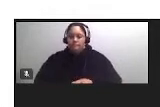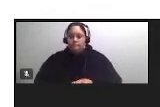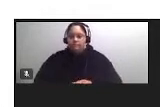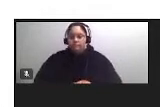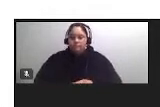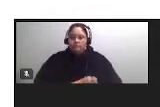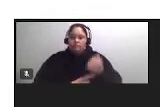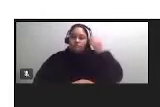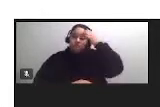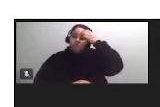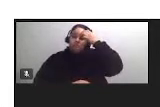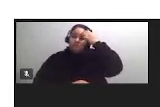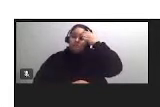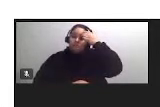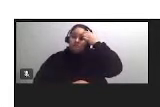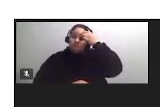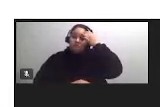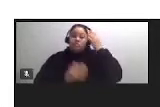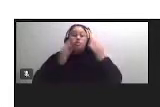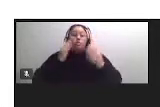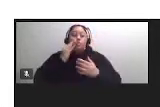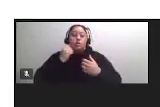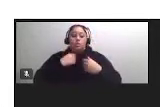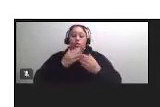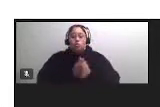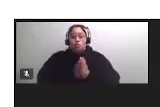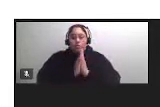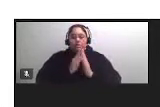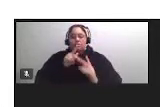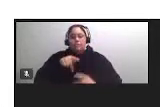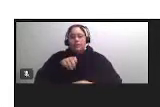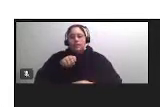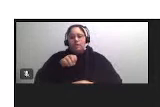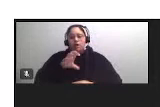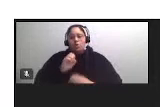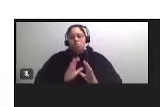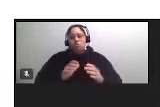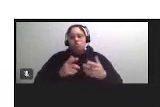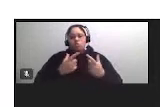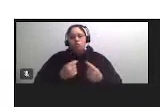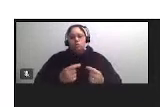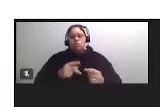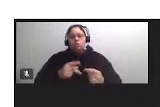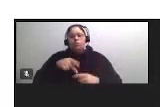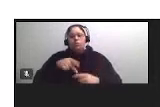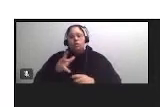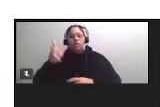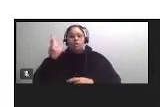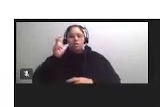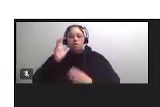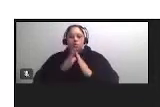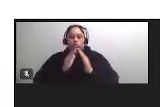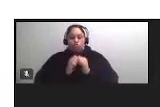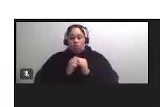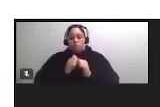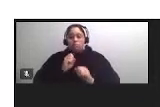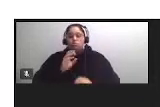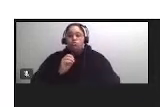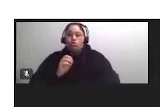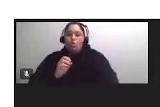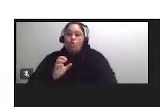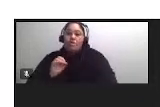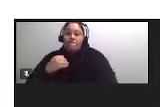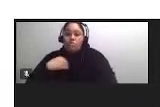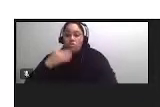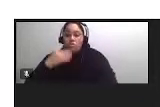When requested, the PEO section will also conduct pre-hearing workshops. So if we